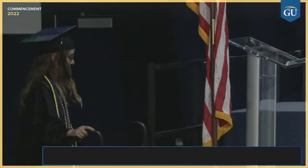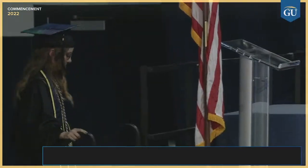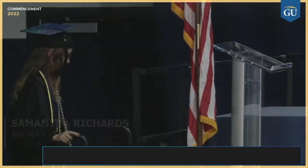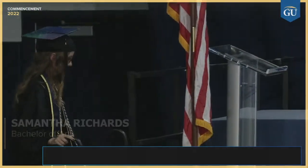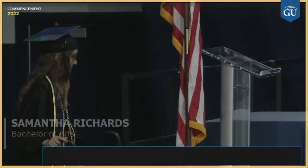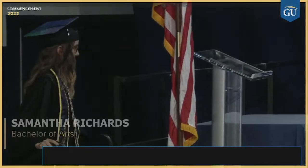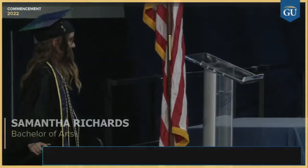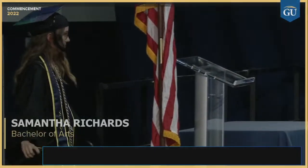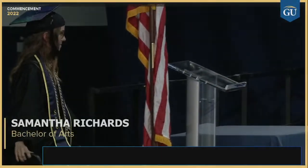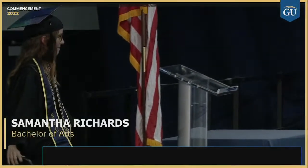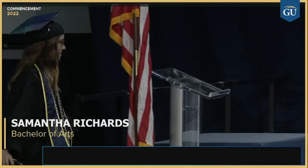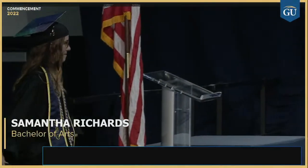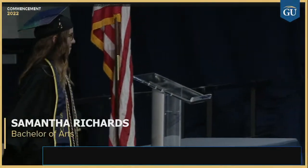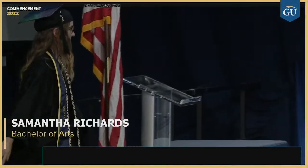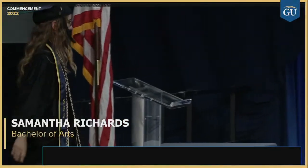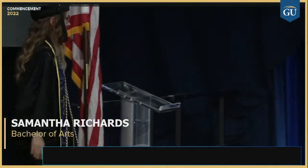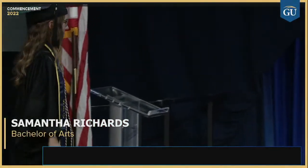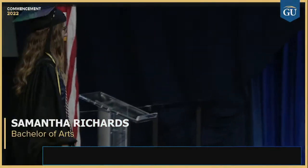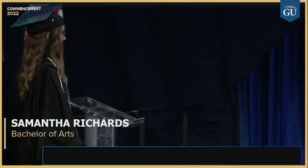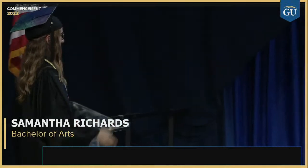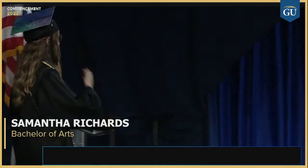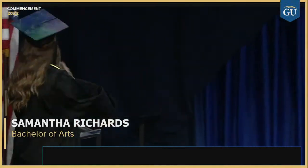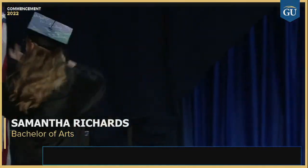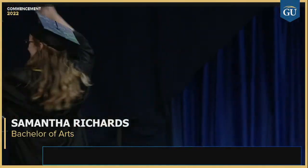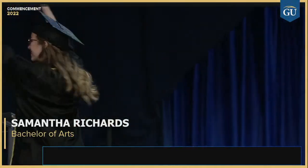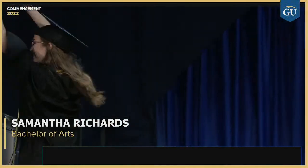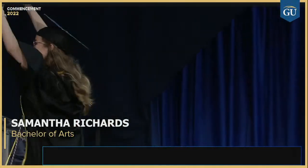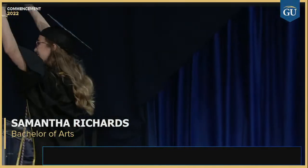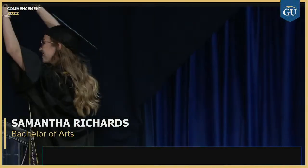Samantha Richards, Bachelor of Arts. Congratulations.